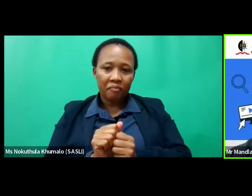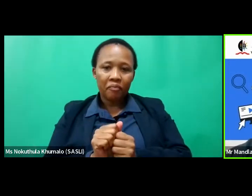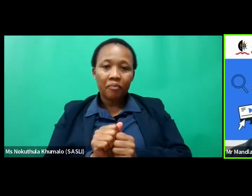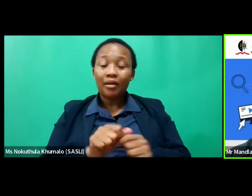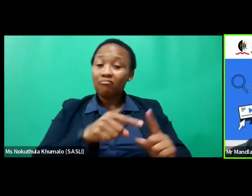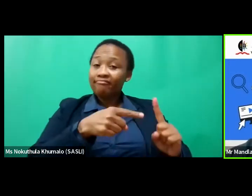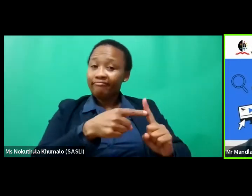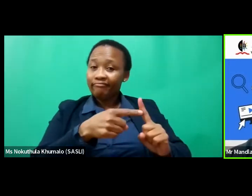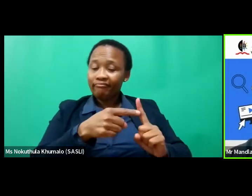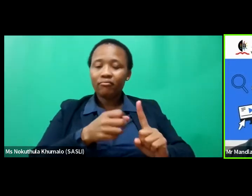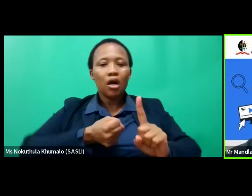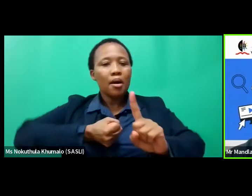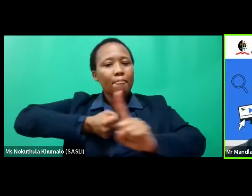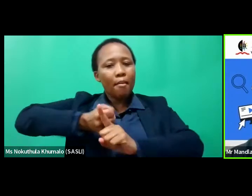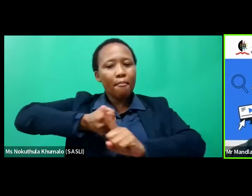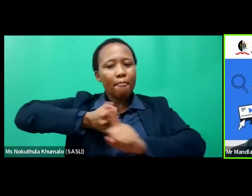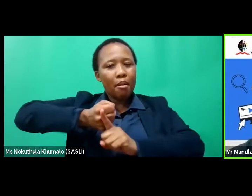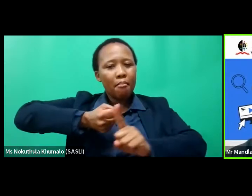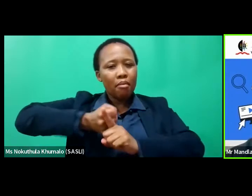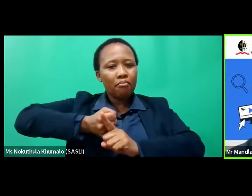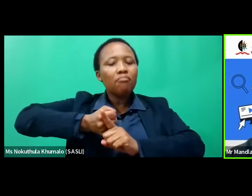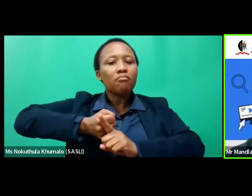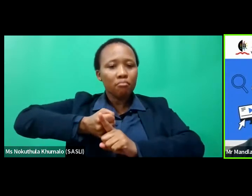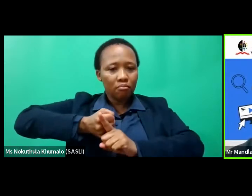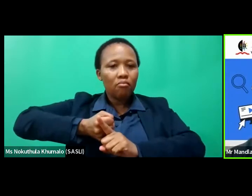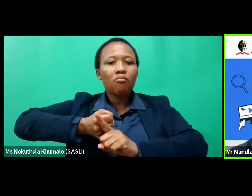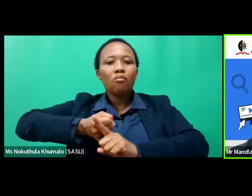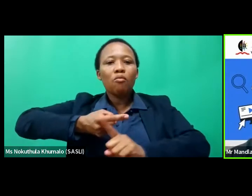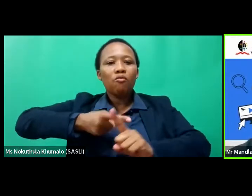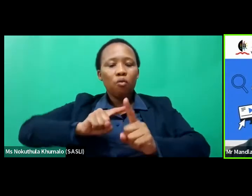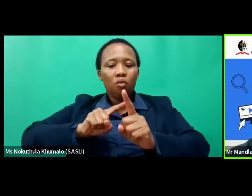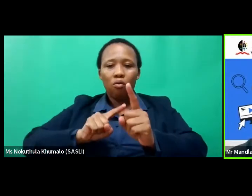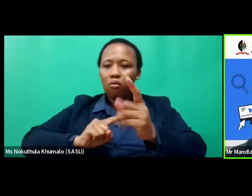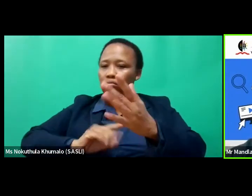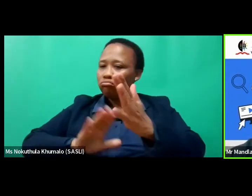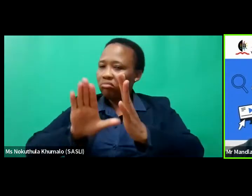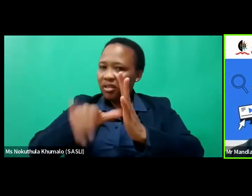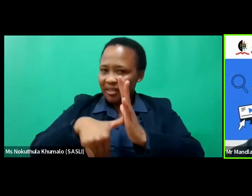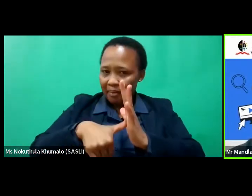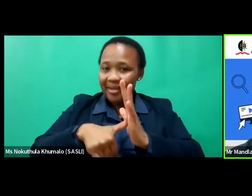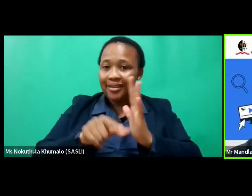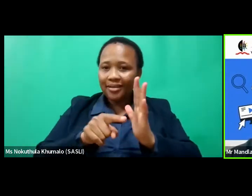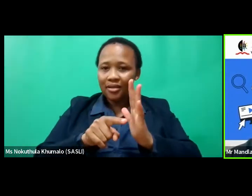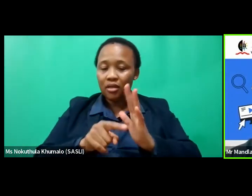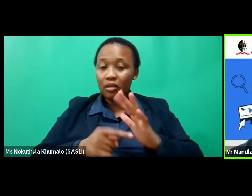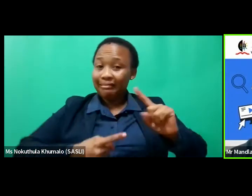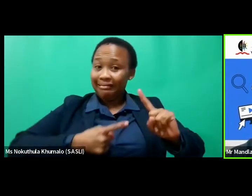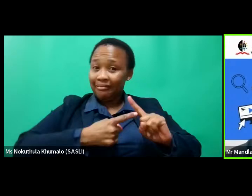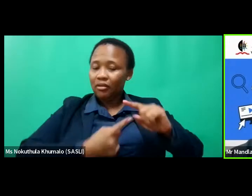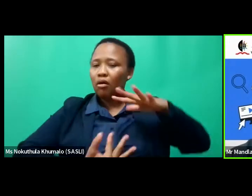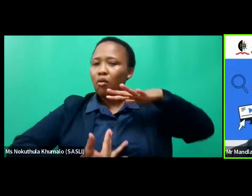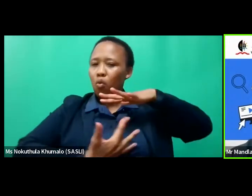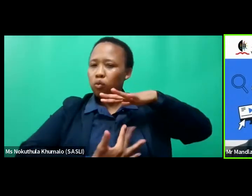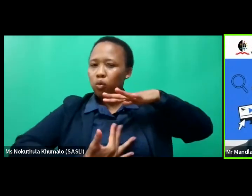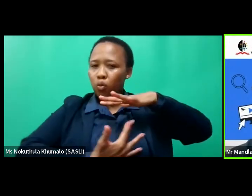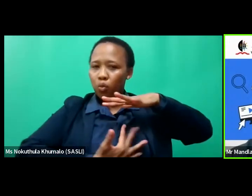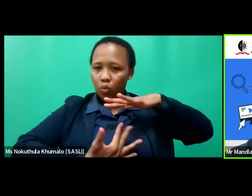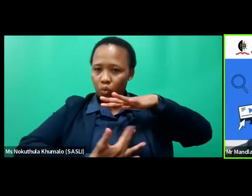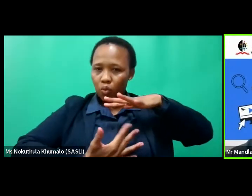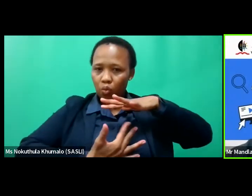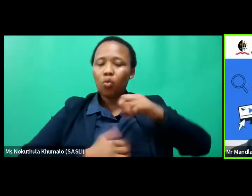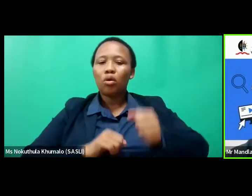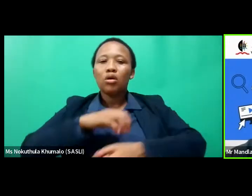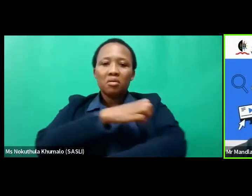rights-based approach to disability and is passionate about the empowerment of persons with